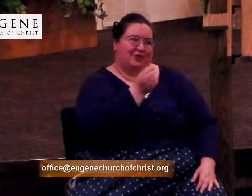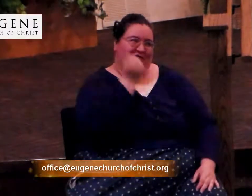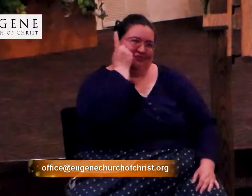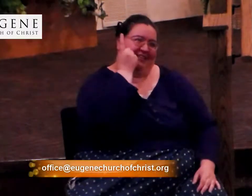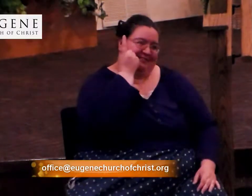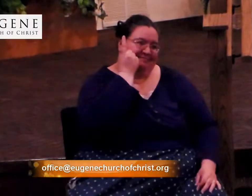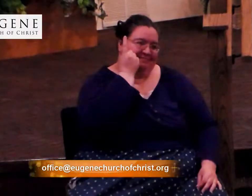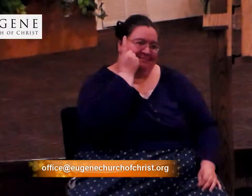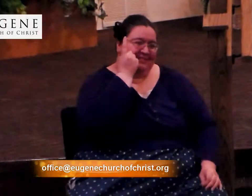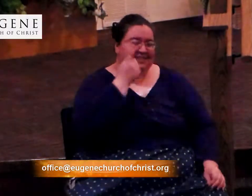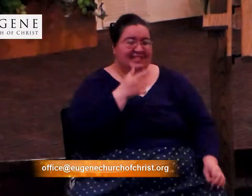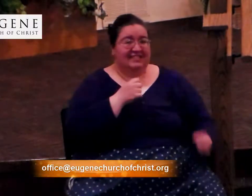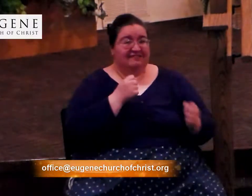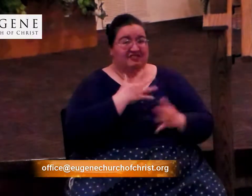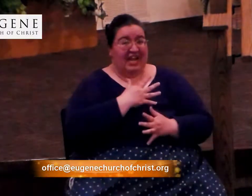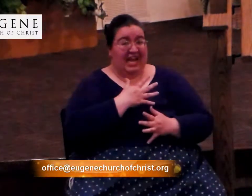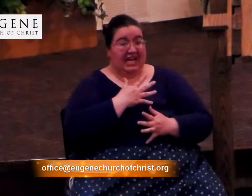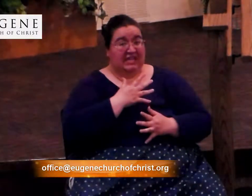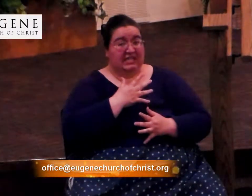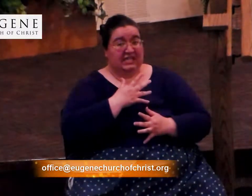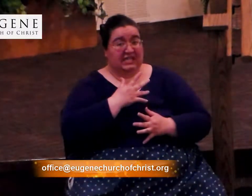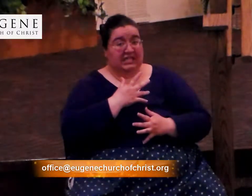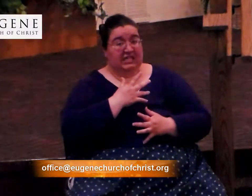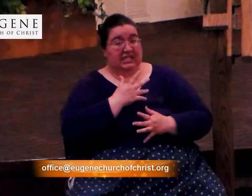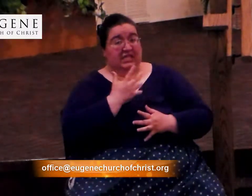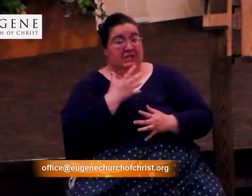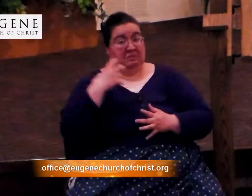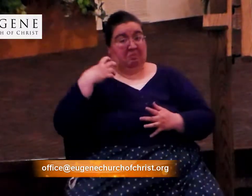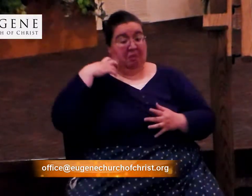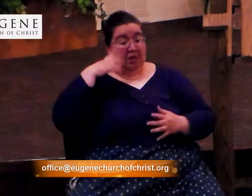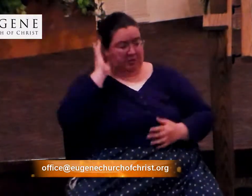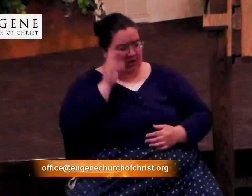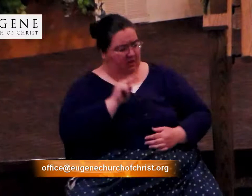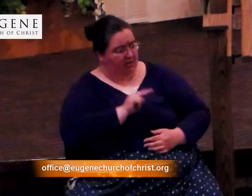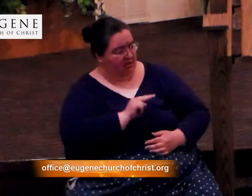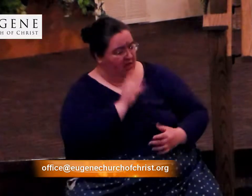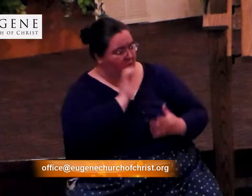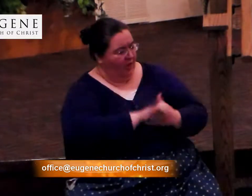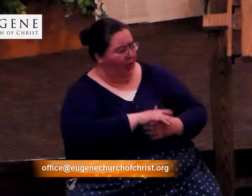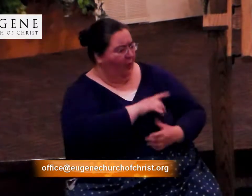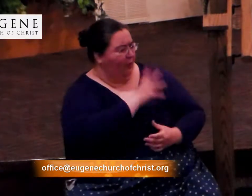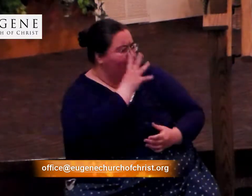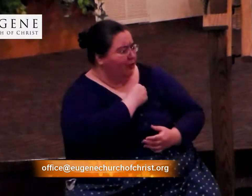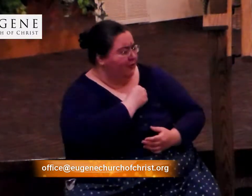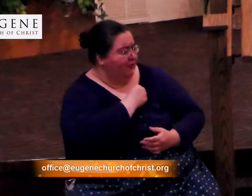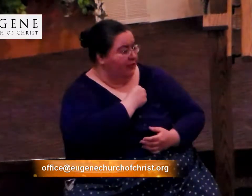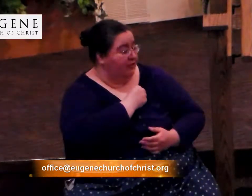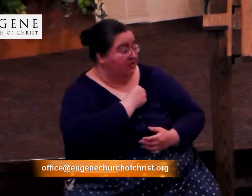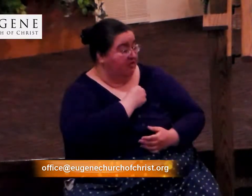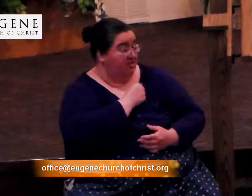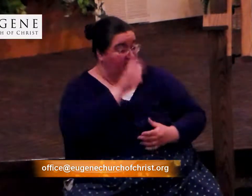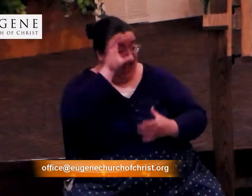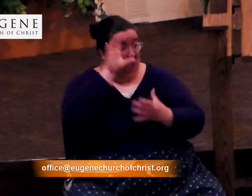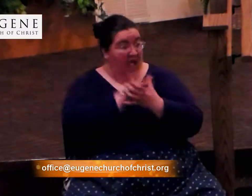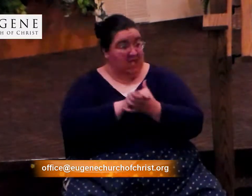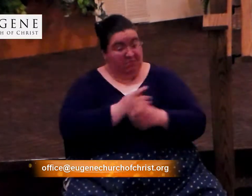the people in charge will look at his wife as beautiful and say, well, if we get rid of the husband, we've got the beautiful wife. And so he says to his